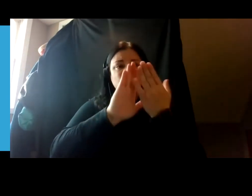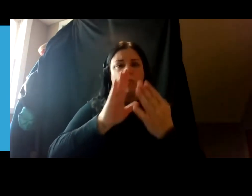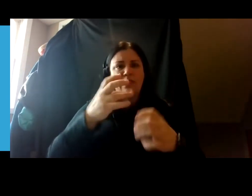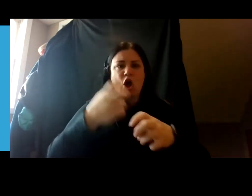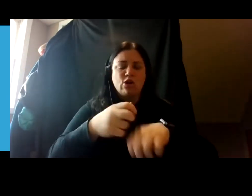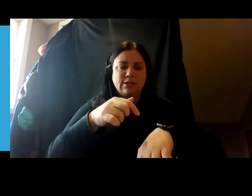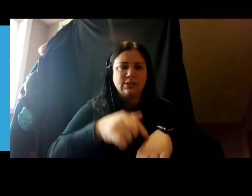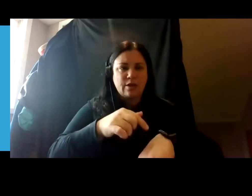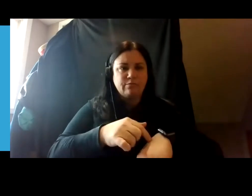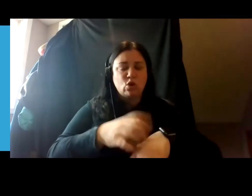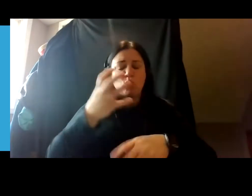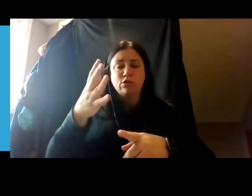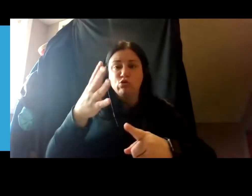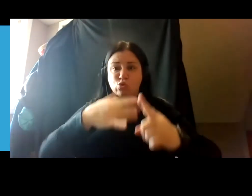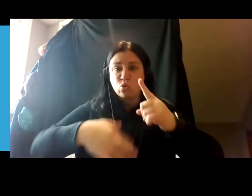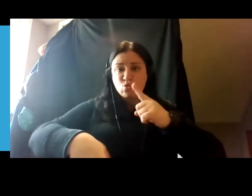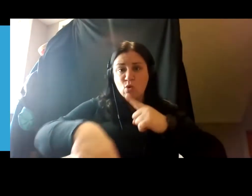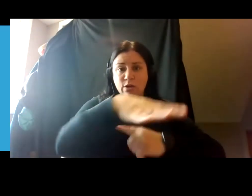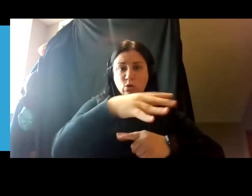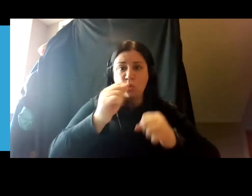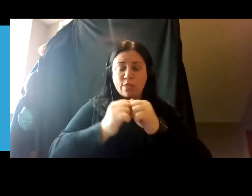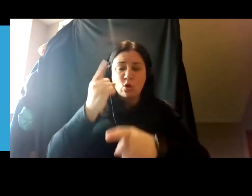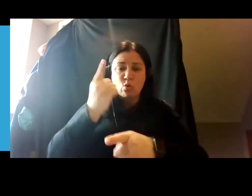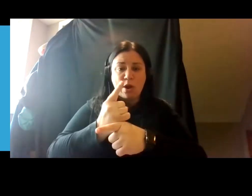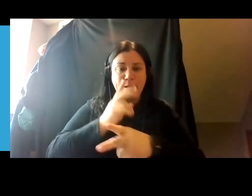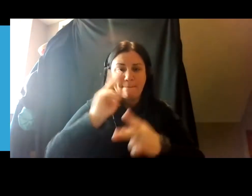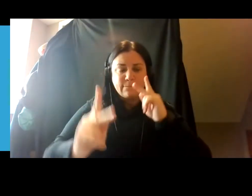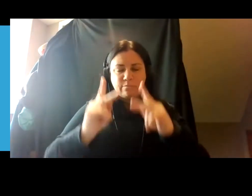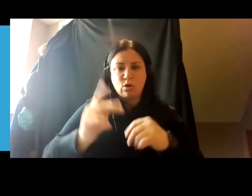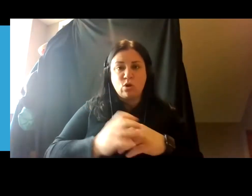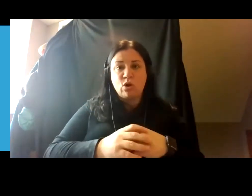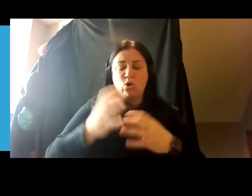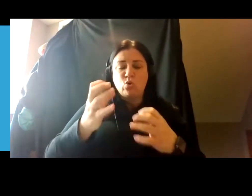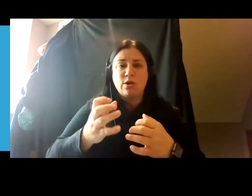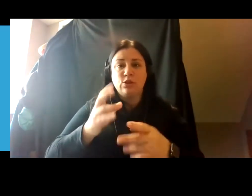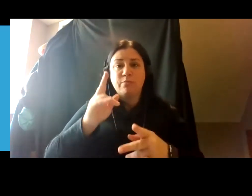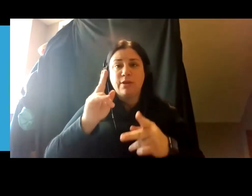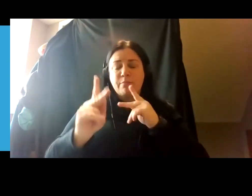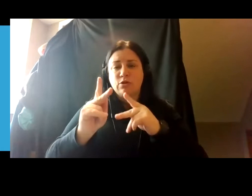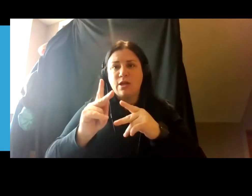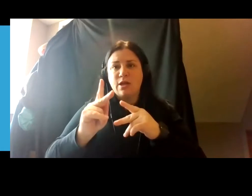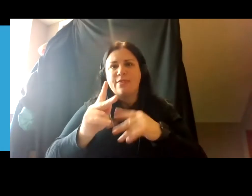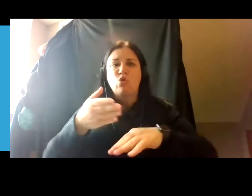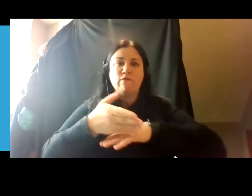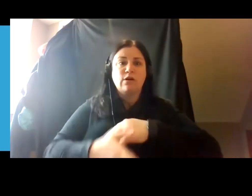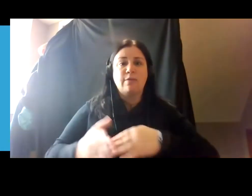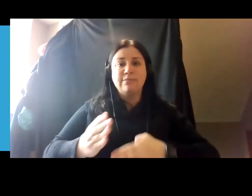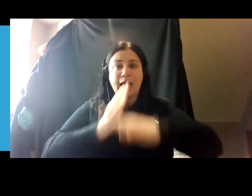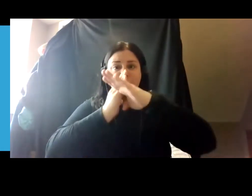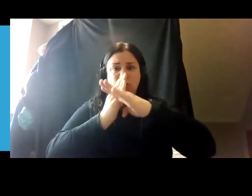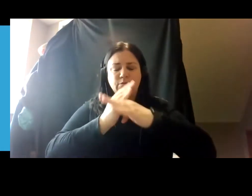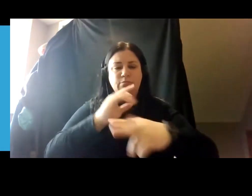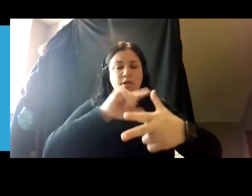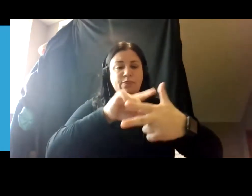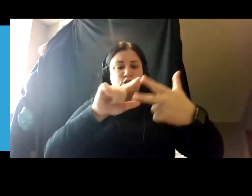you want to surround yourself with the right people, and you want to be that person that overcomes obstacles. So there are 3 types of